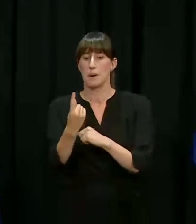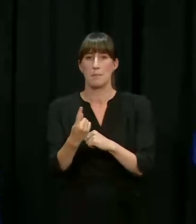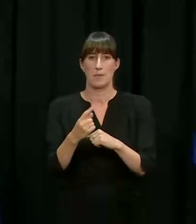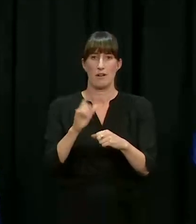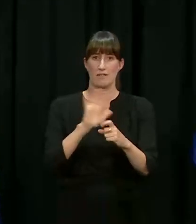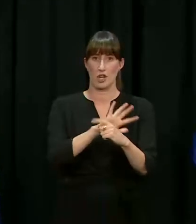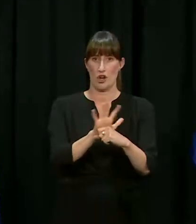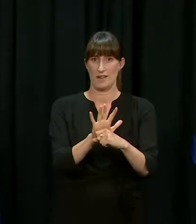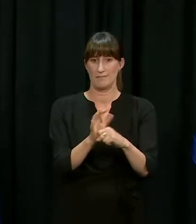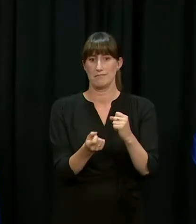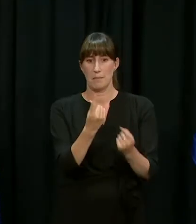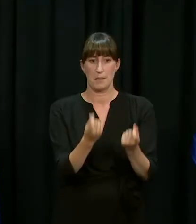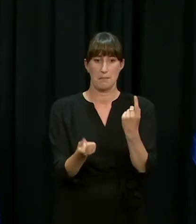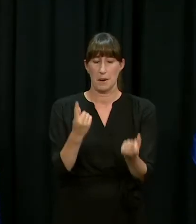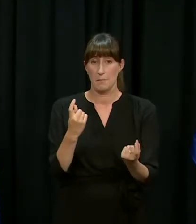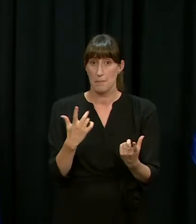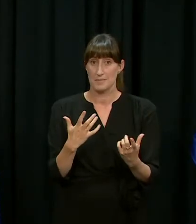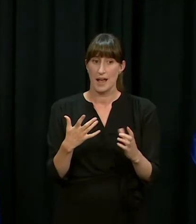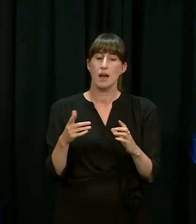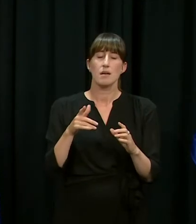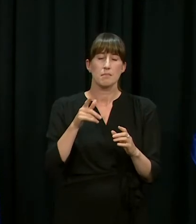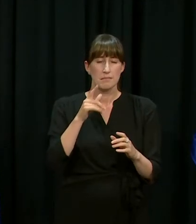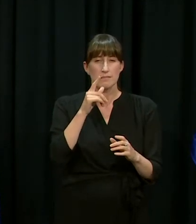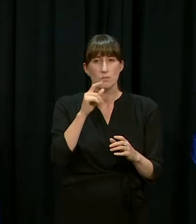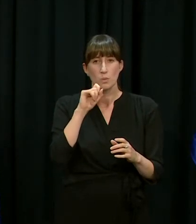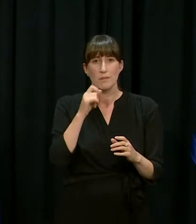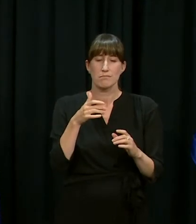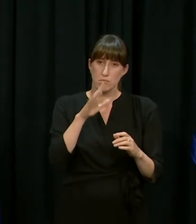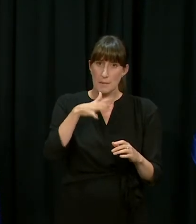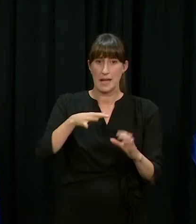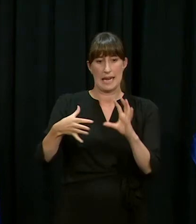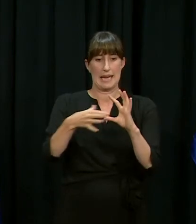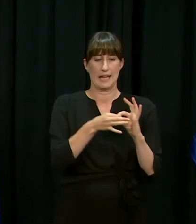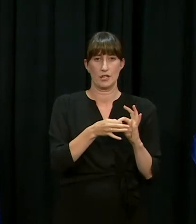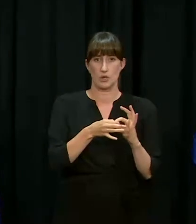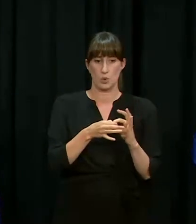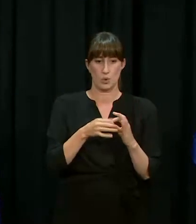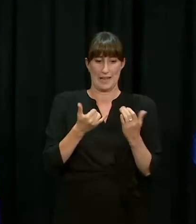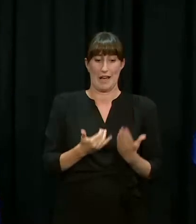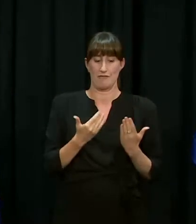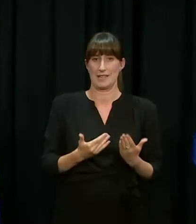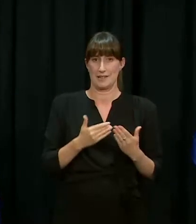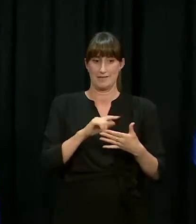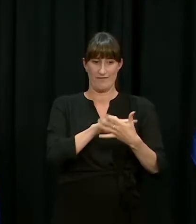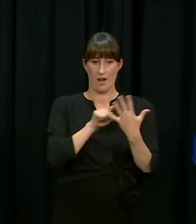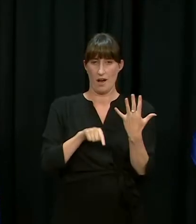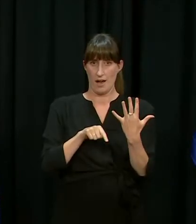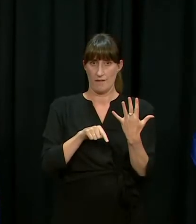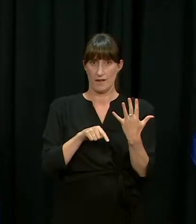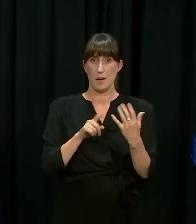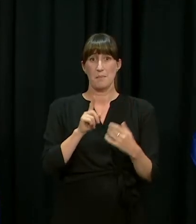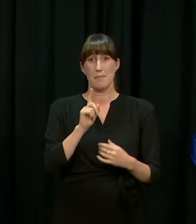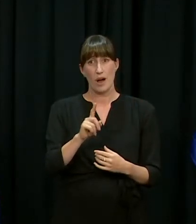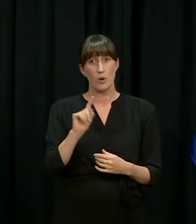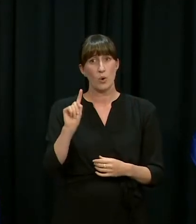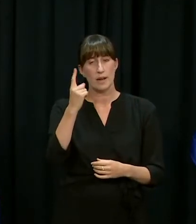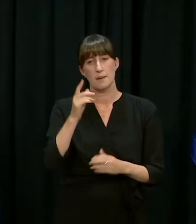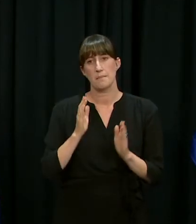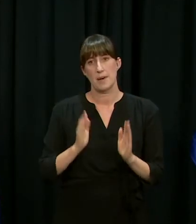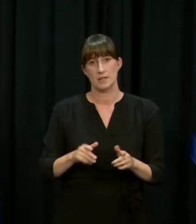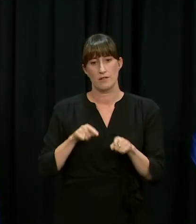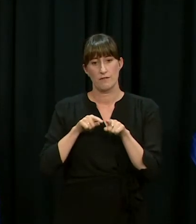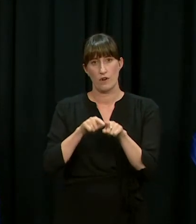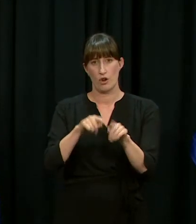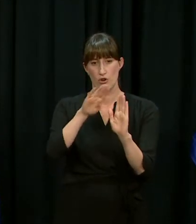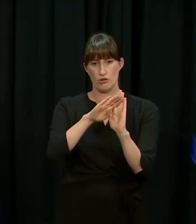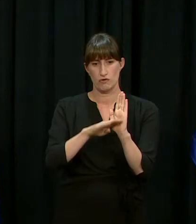current cases, we still need Aucklanders to follow the level 2 rules, especially over the weekend, so that we can get the extra